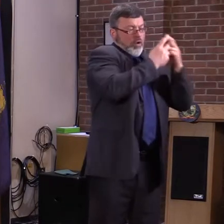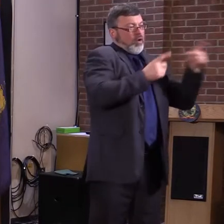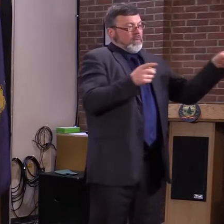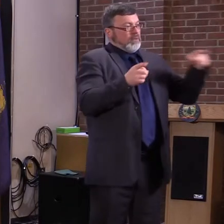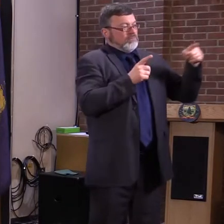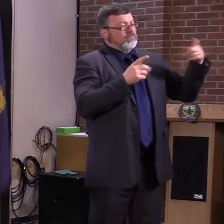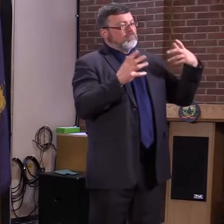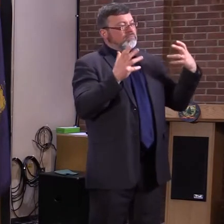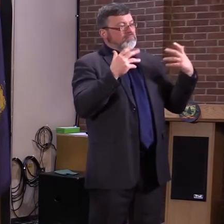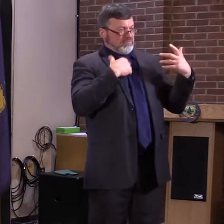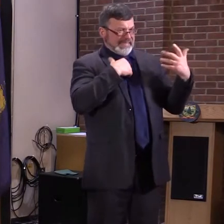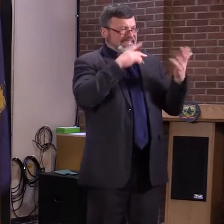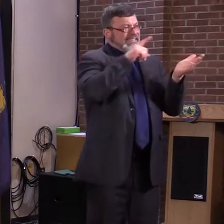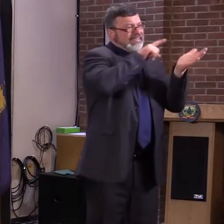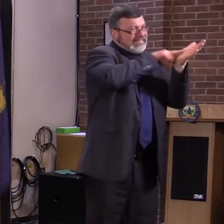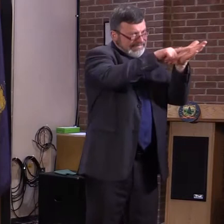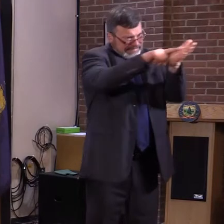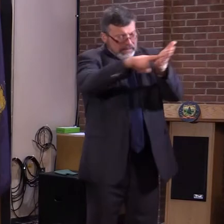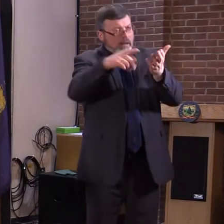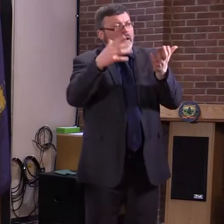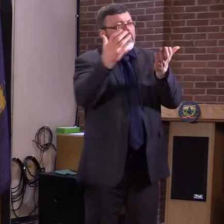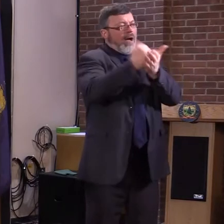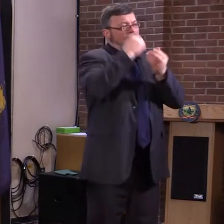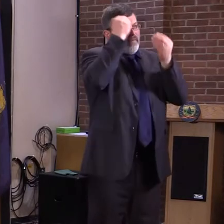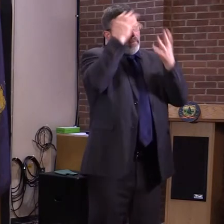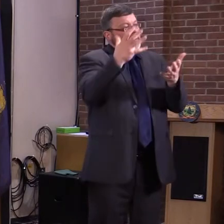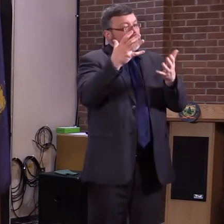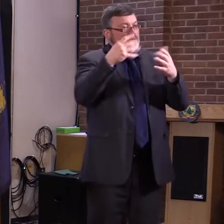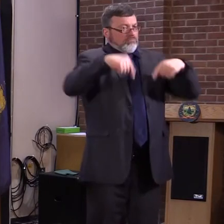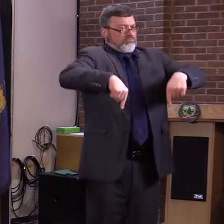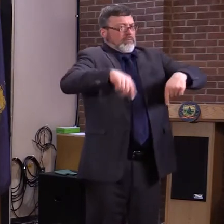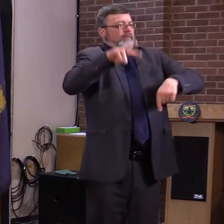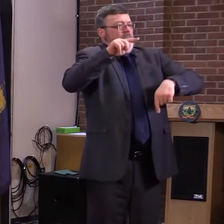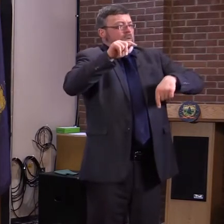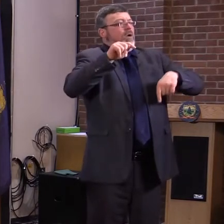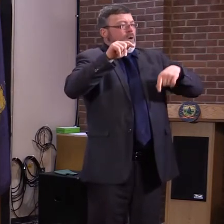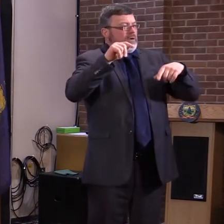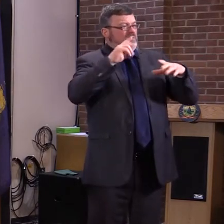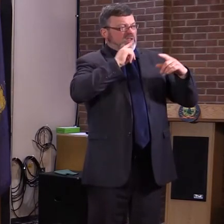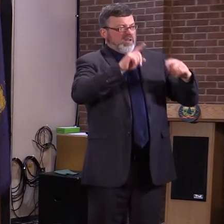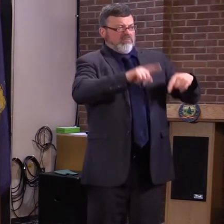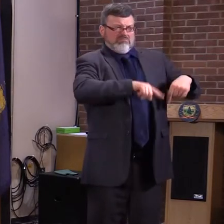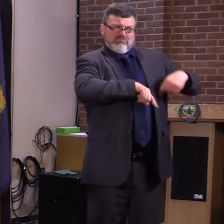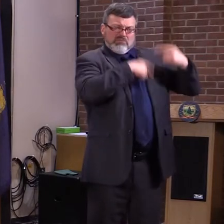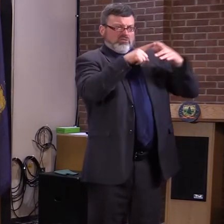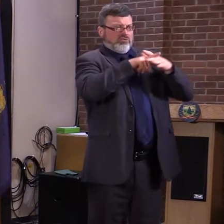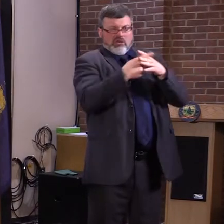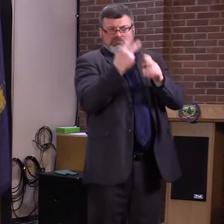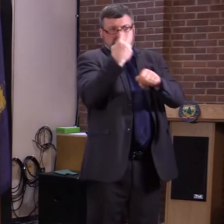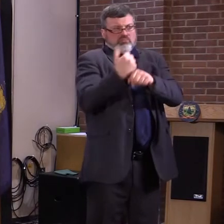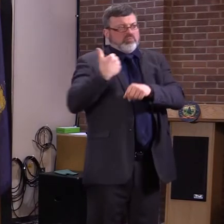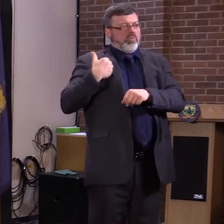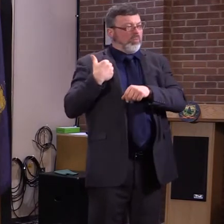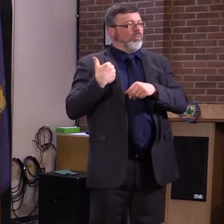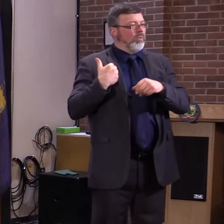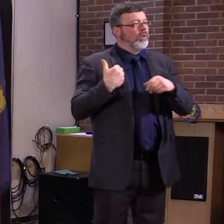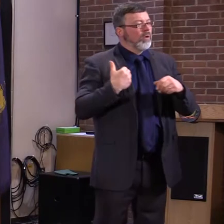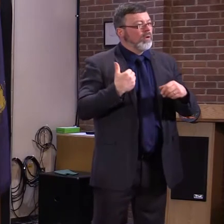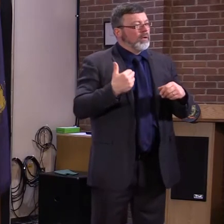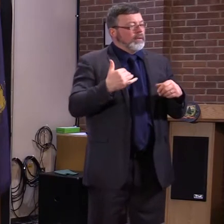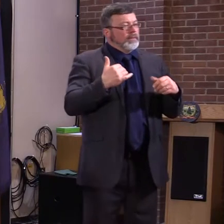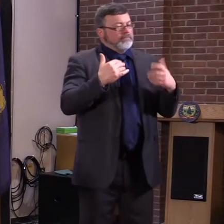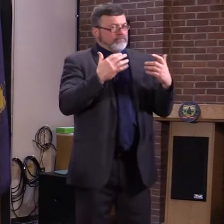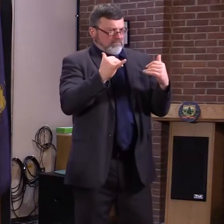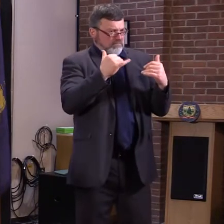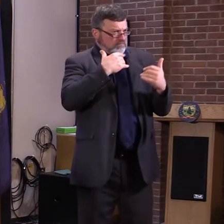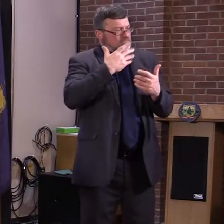the status of mental health in Vermont. And we've been doing that throughout the pandemic. You can see that in our reporting where we've talked about the increase